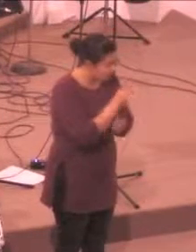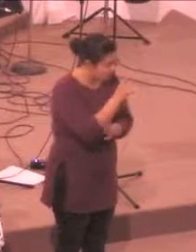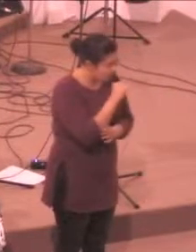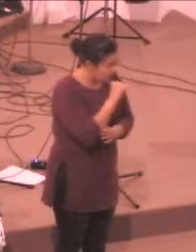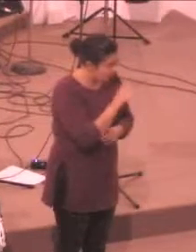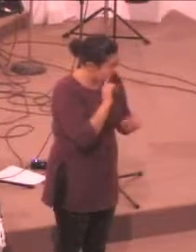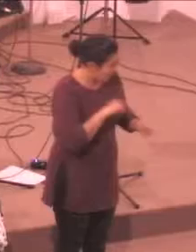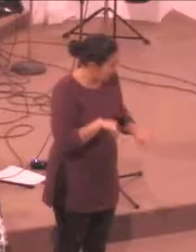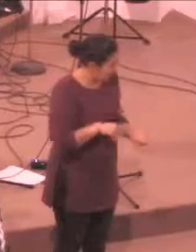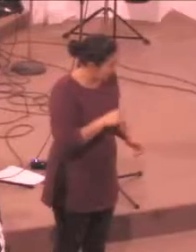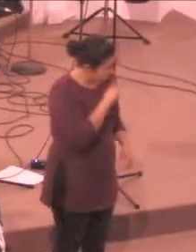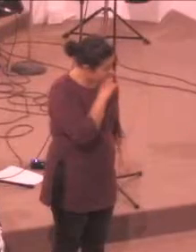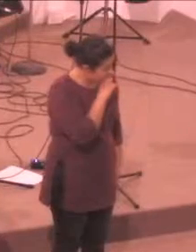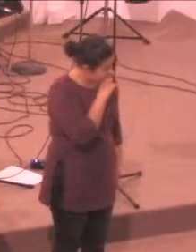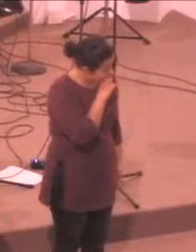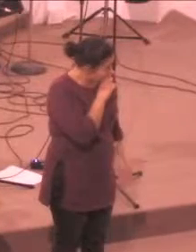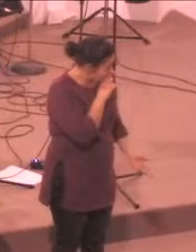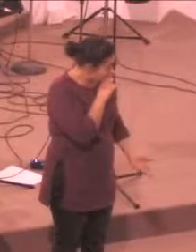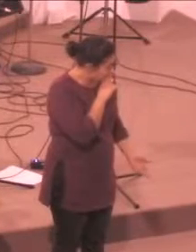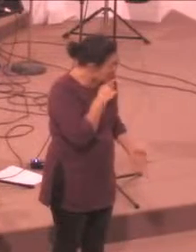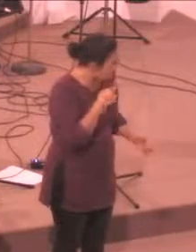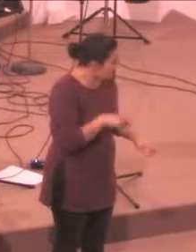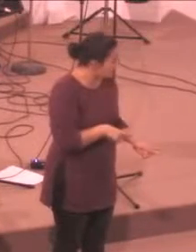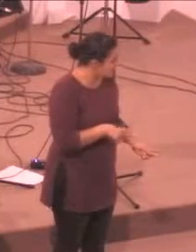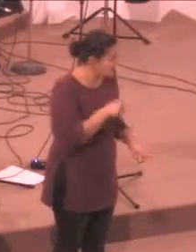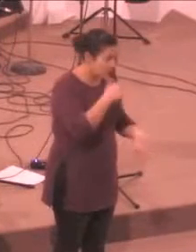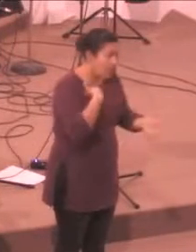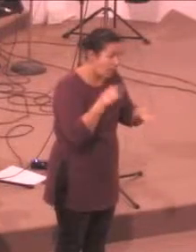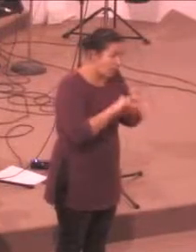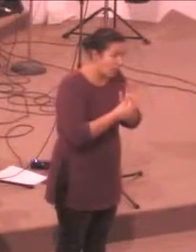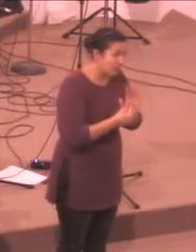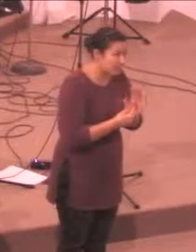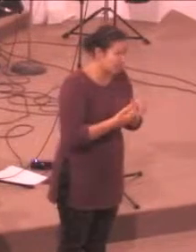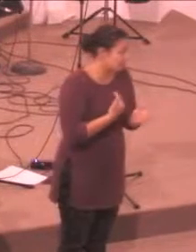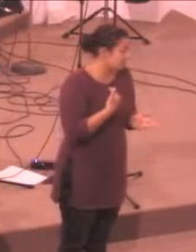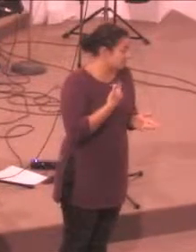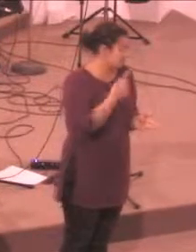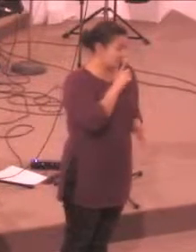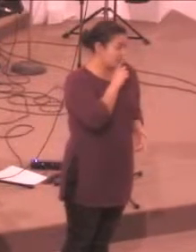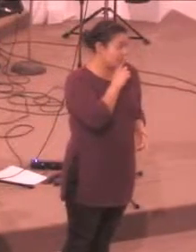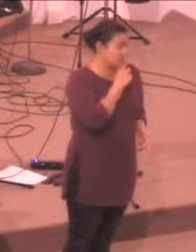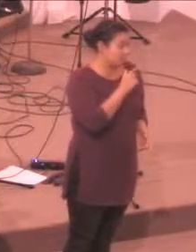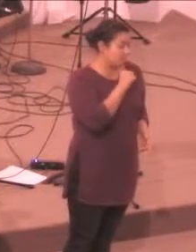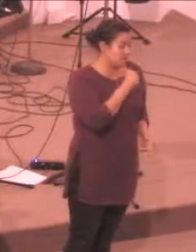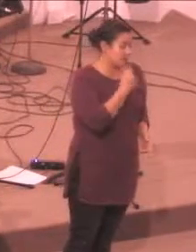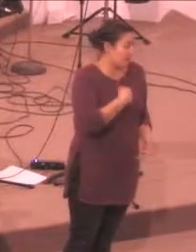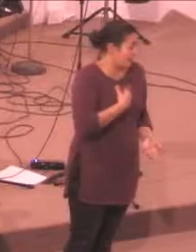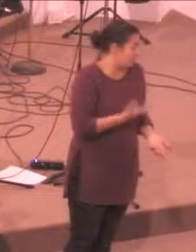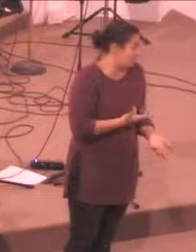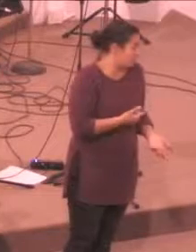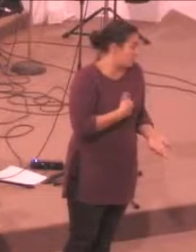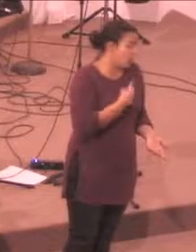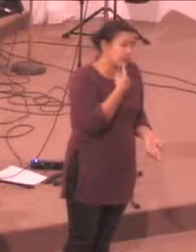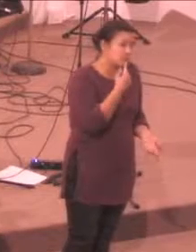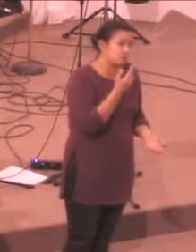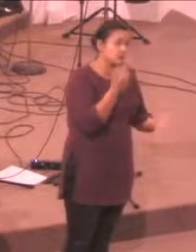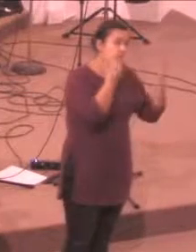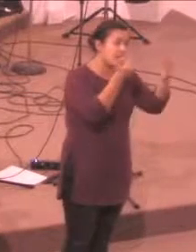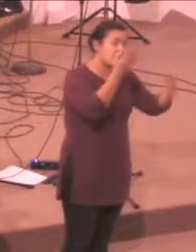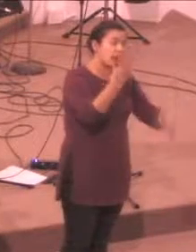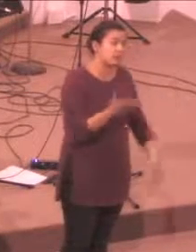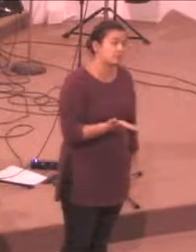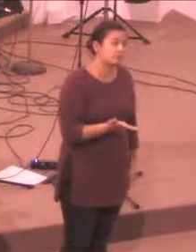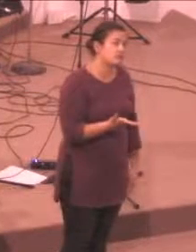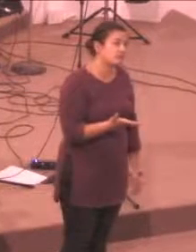He's got a purpose for something, just didn't know what it was. So I said, okay, I'm thankful. And I just